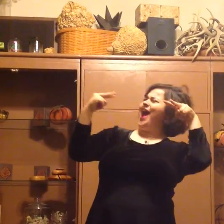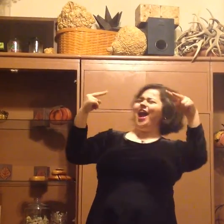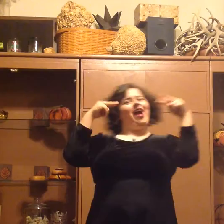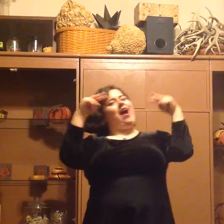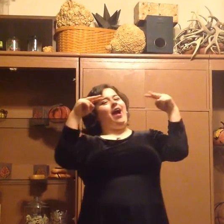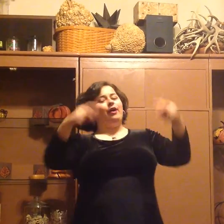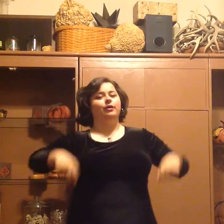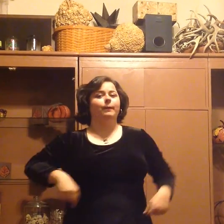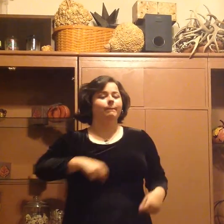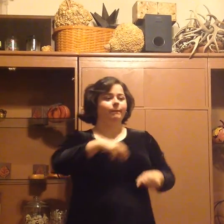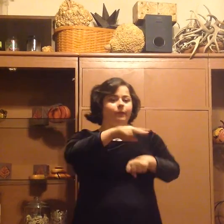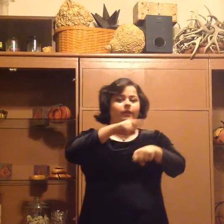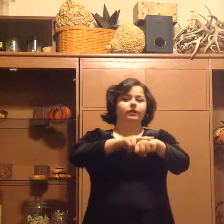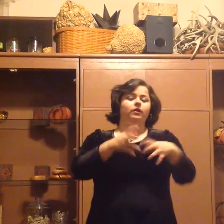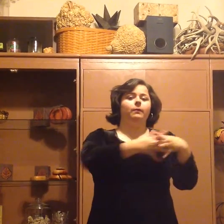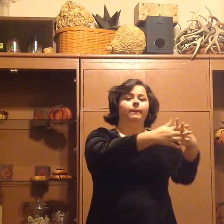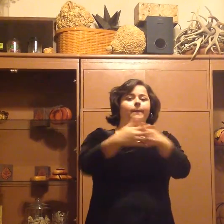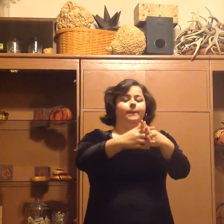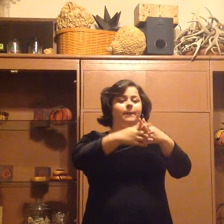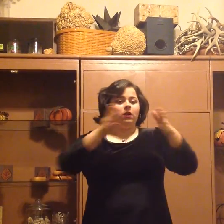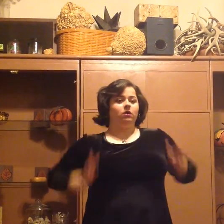The Indian bear knew the Chinese bear.